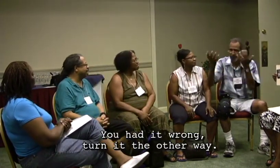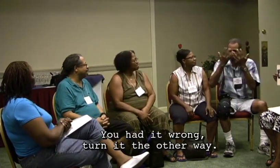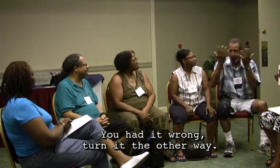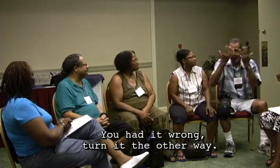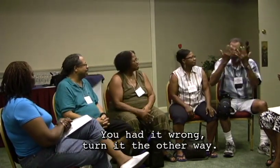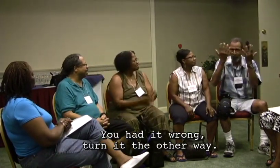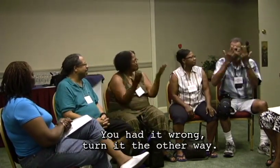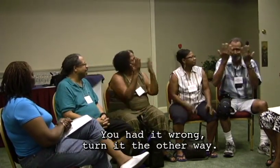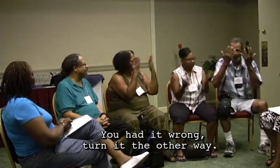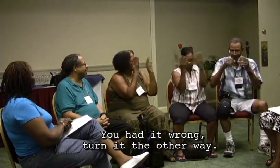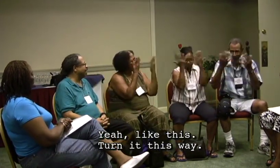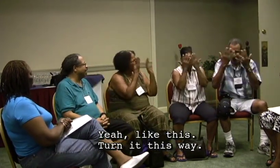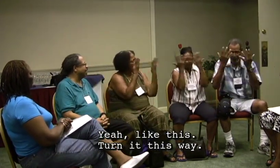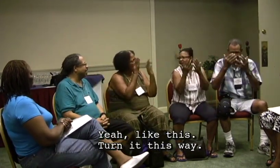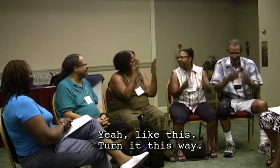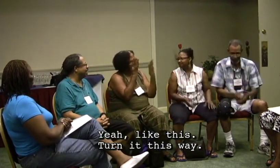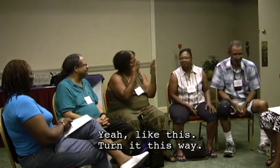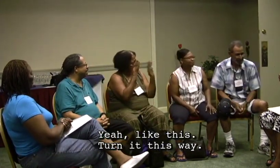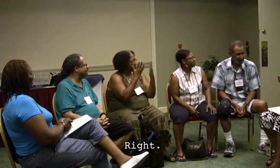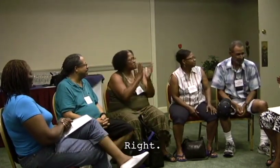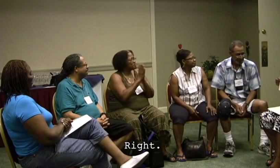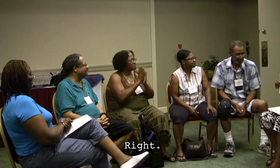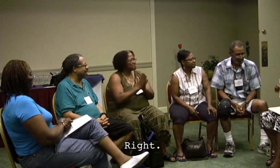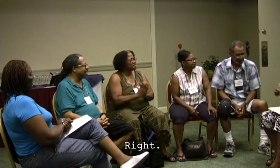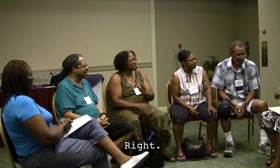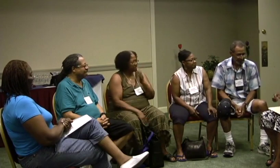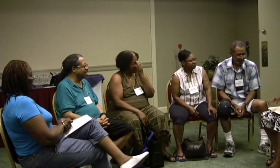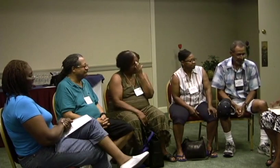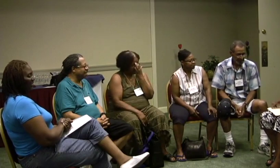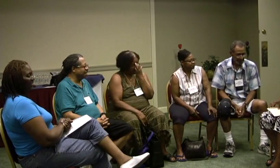Turn it the other way. Yeah, like this. Turn it this Mhm. way. That's it. Right.